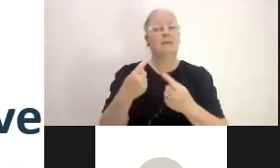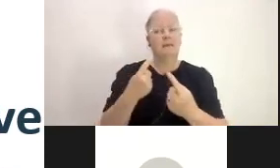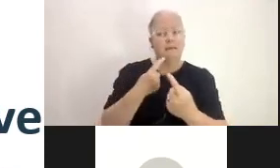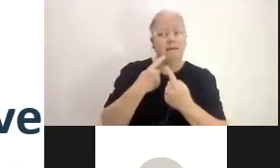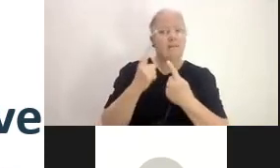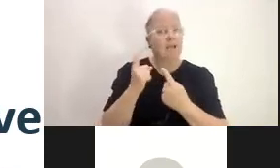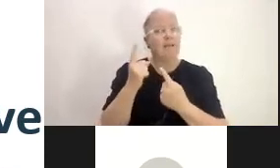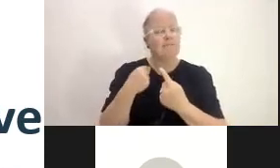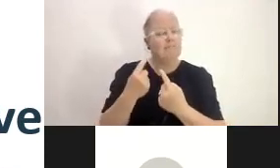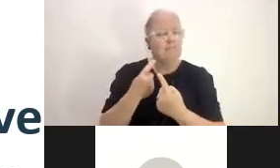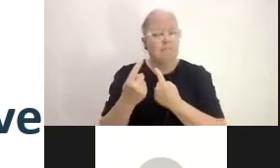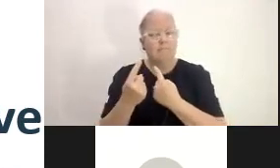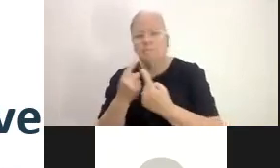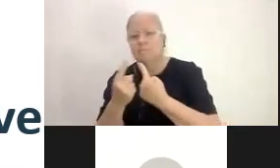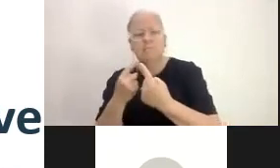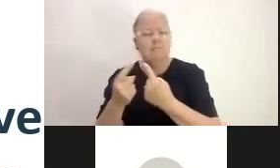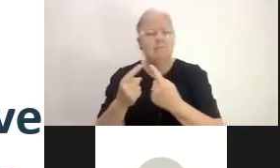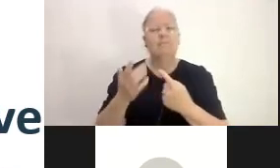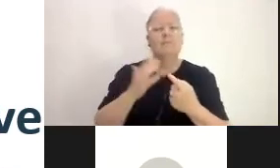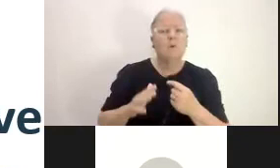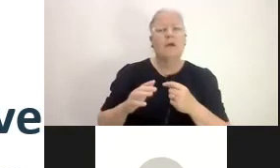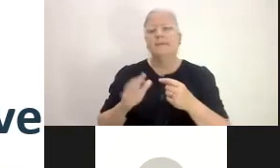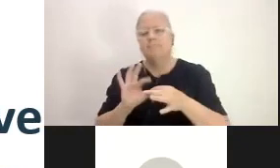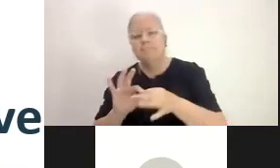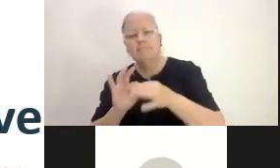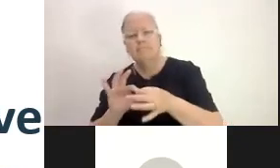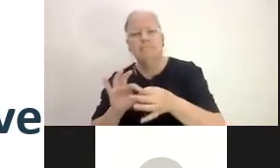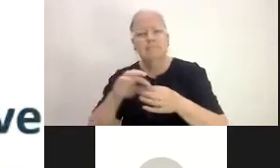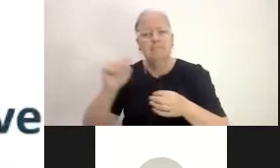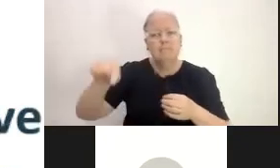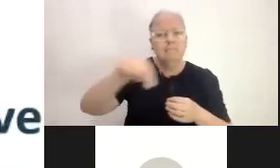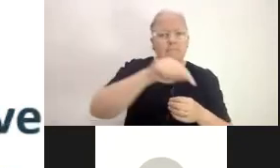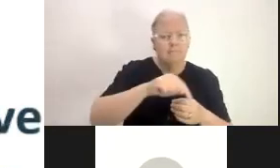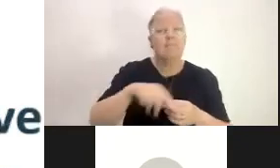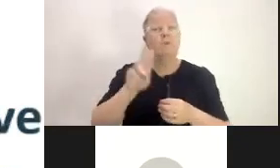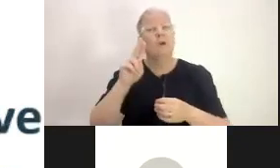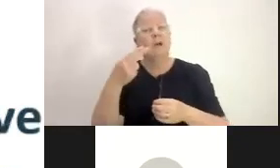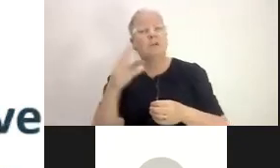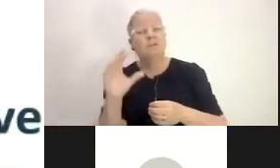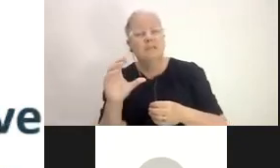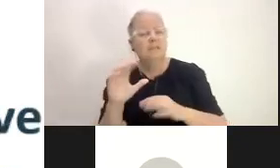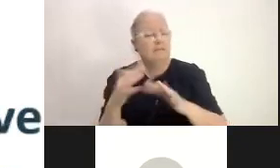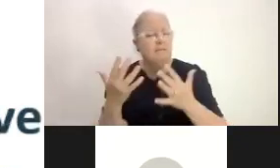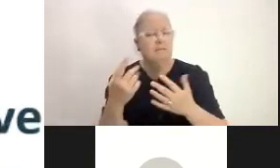the parliamentary guide on universal coverage in line with the key